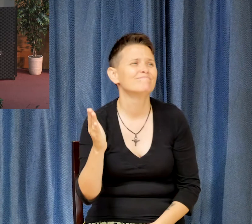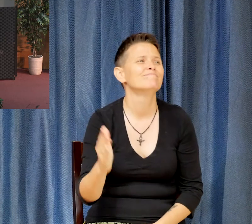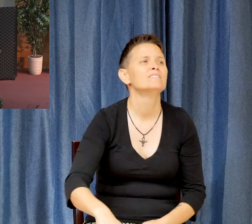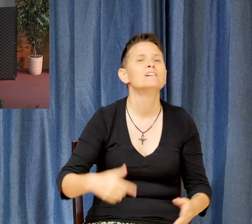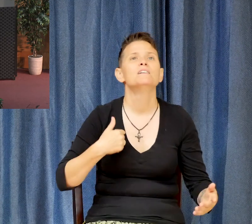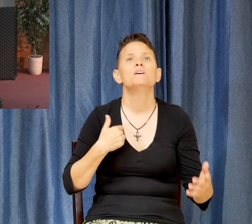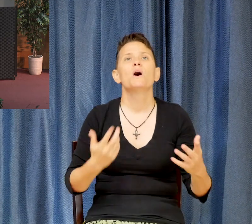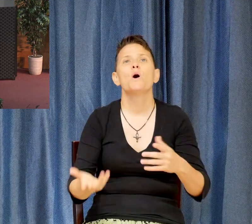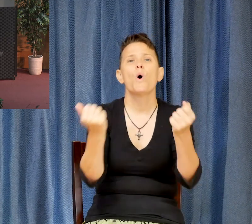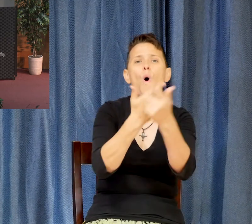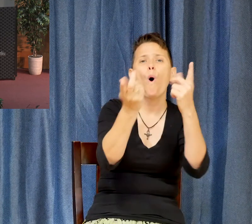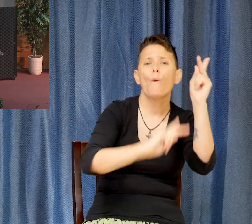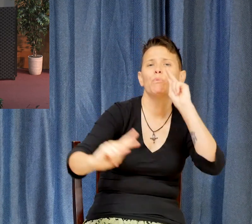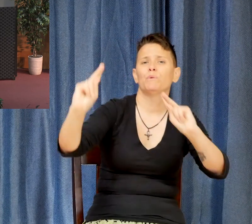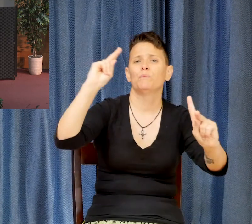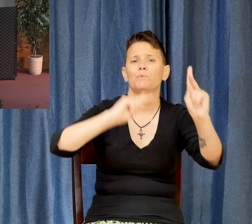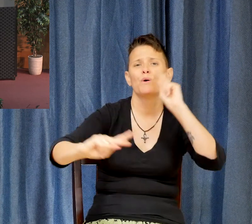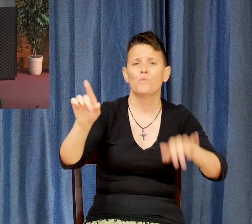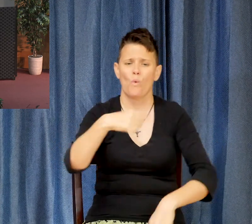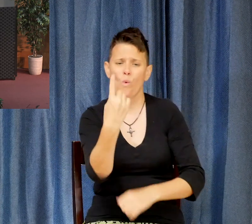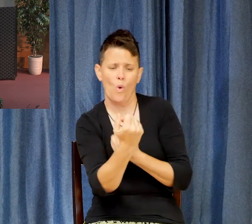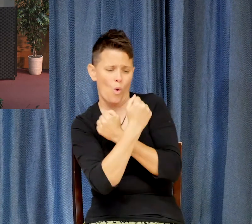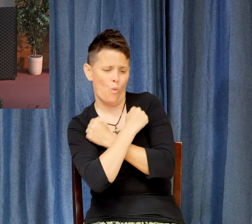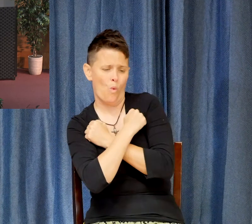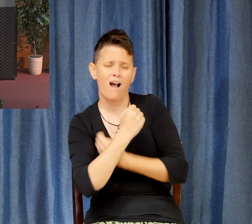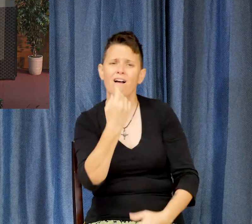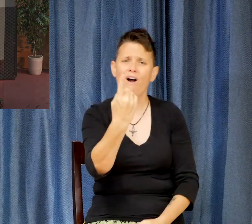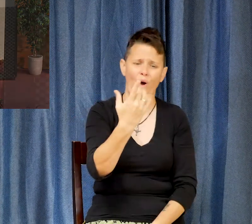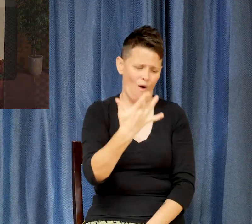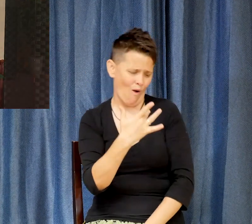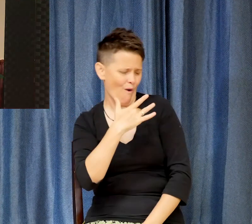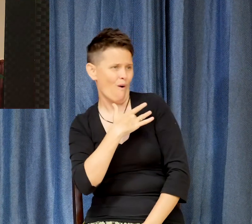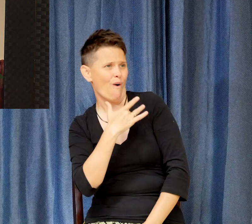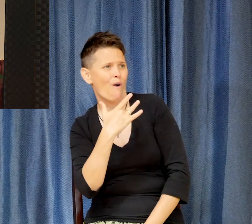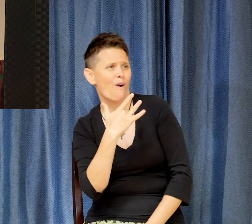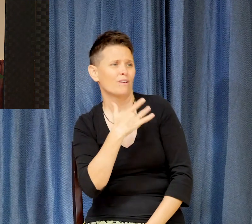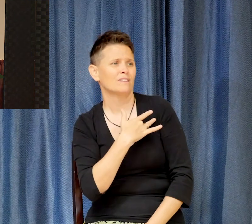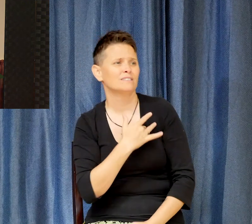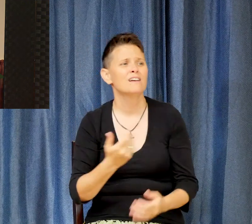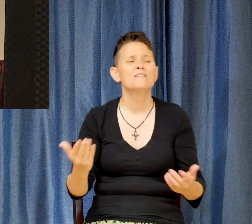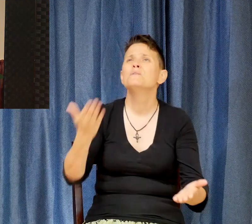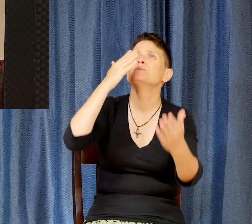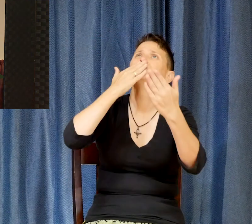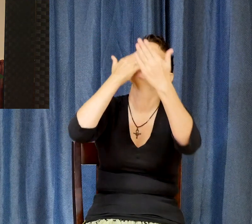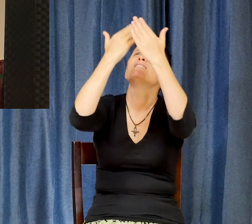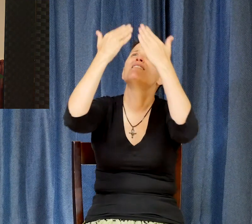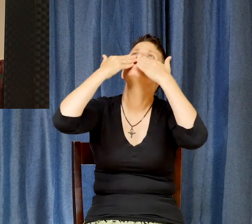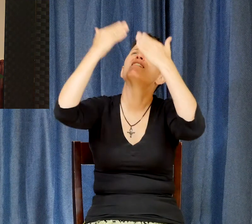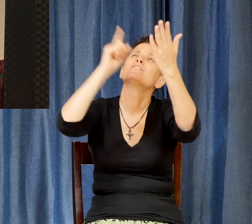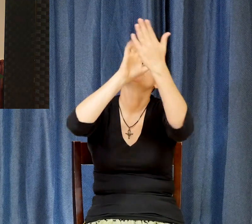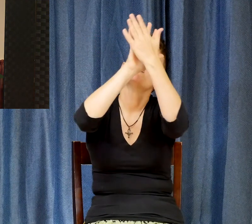to mankind. One love. Oh Lord, one heart. Give thanks and praise to